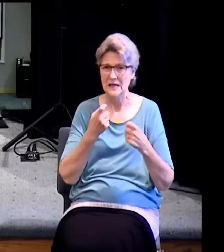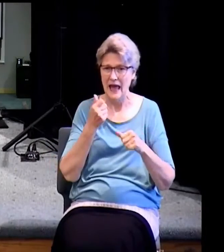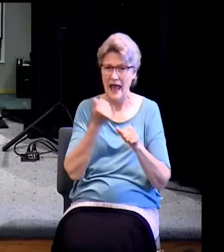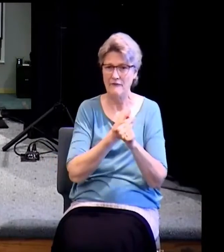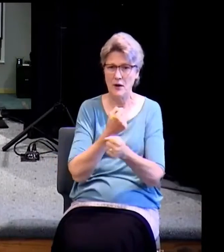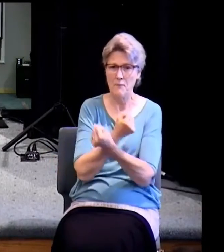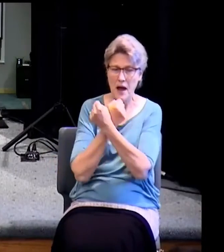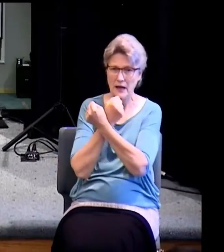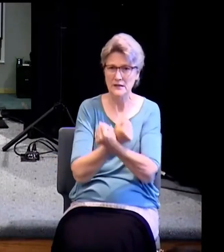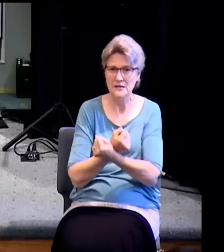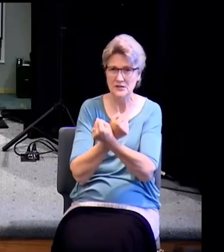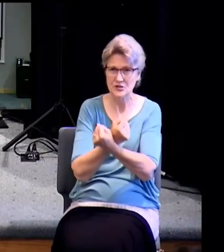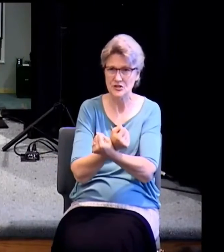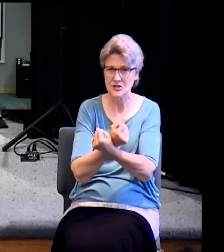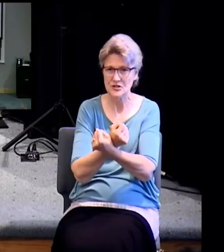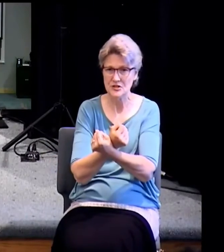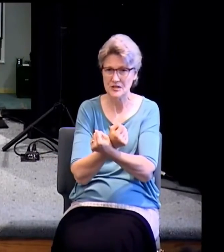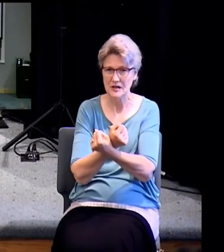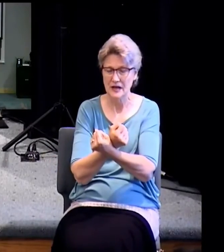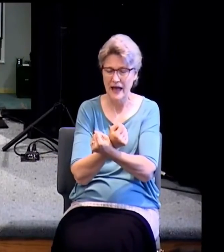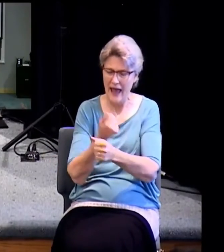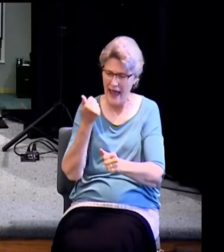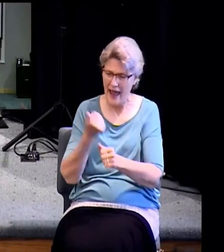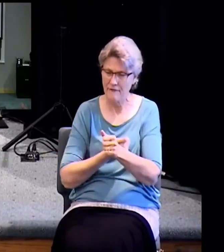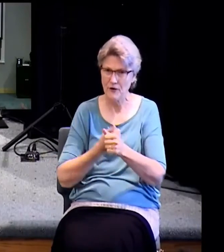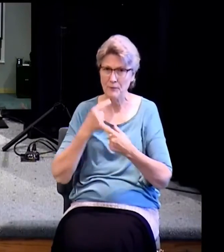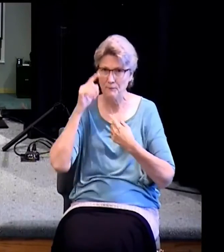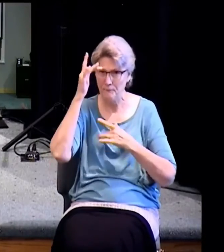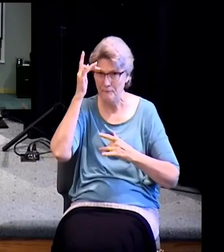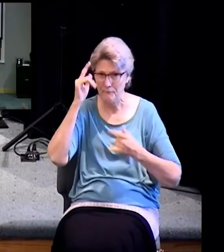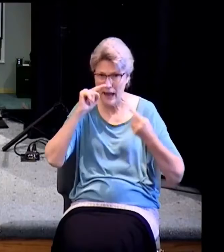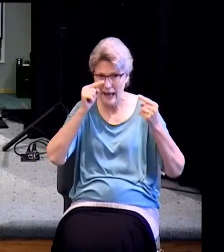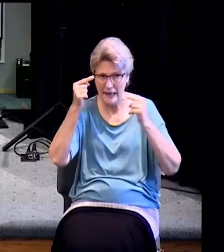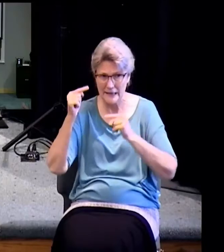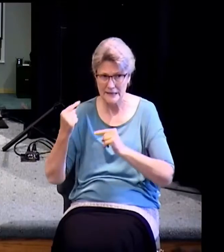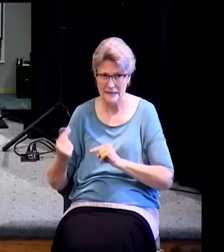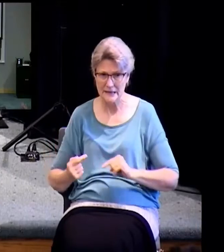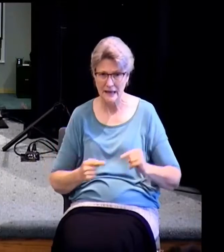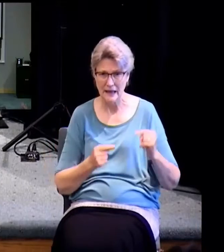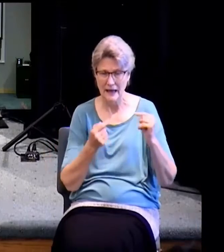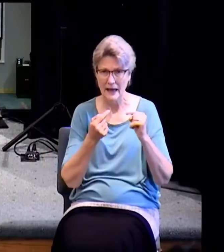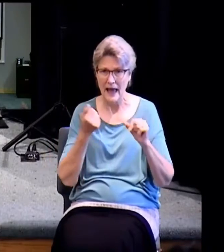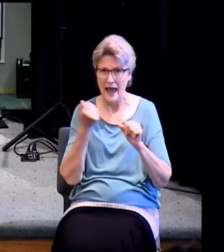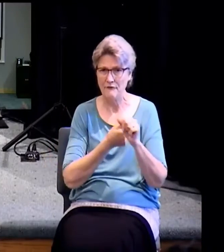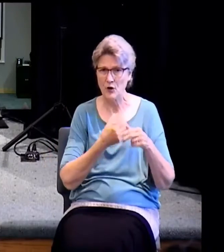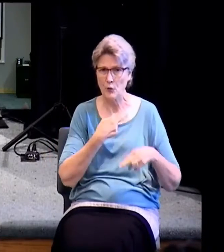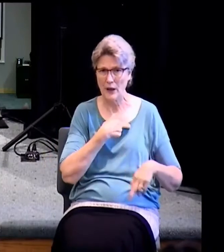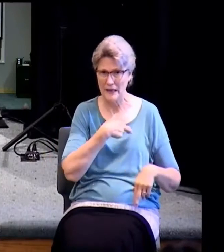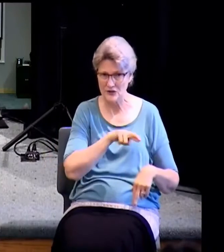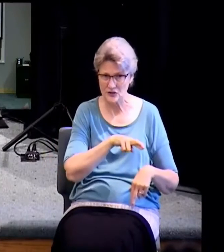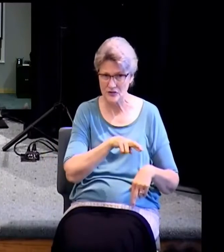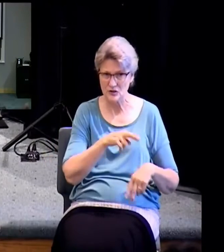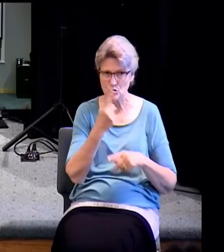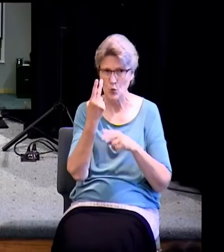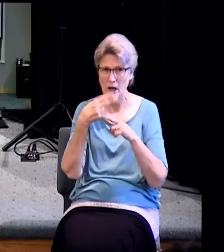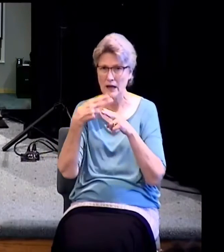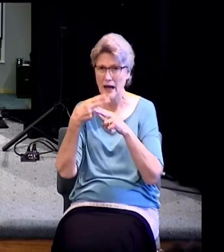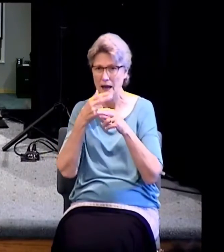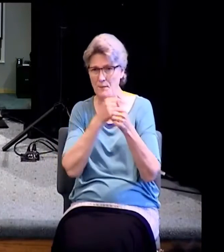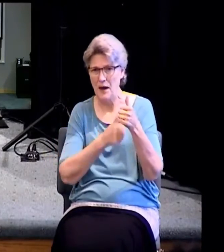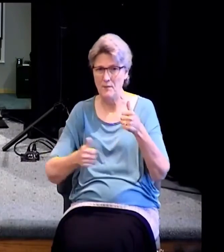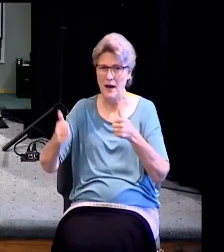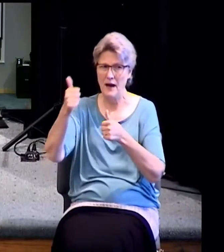shackle, over every chain, over every pain, over every religion. There is one name that has